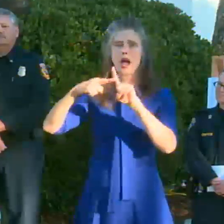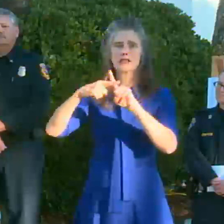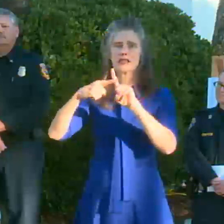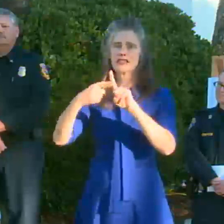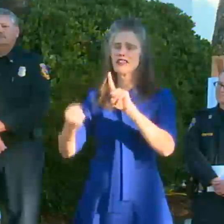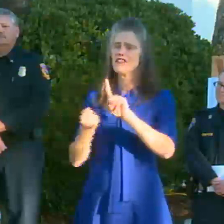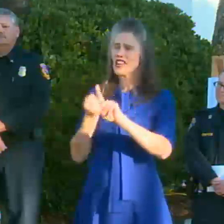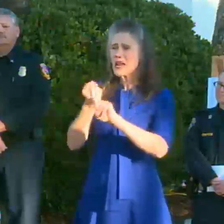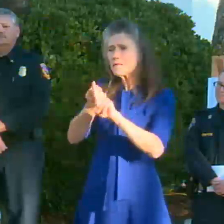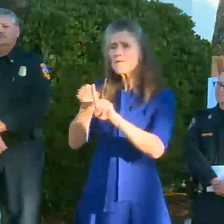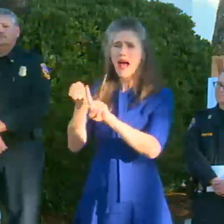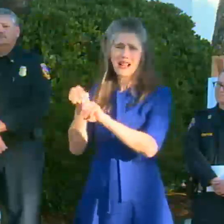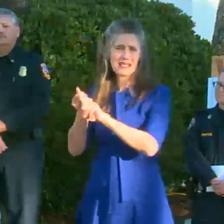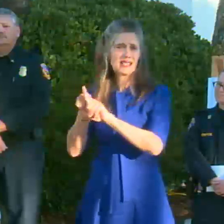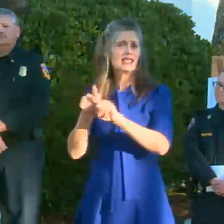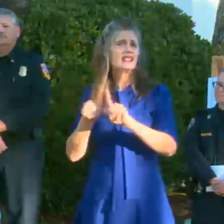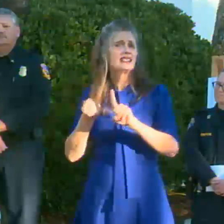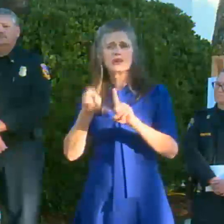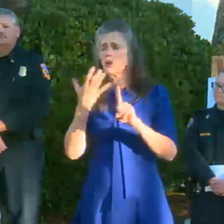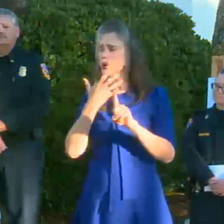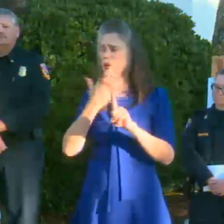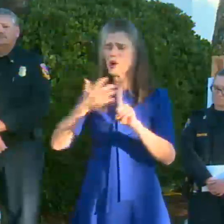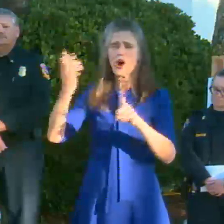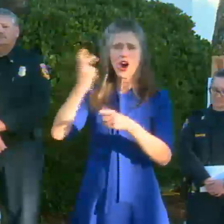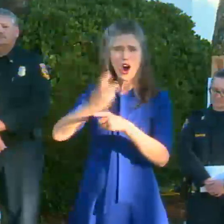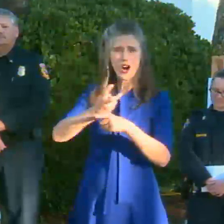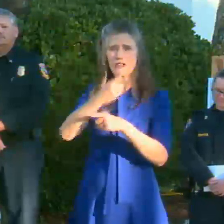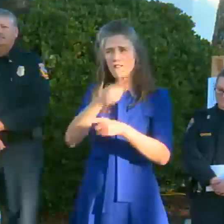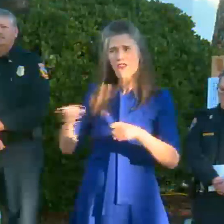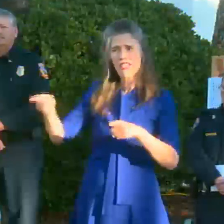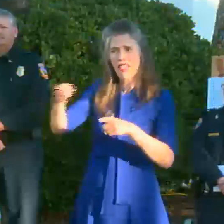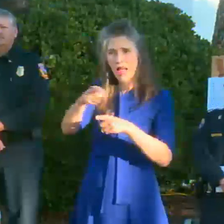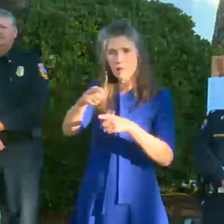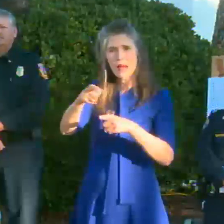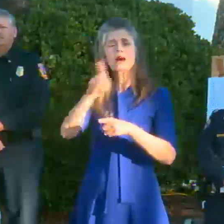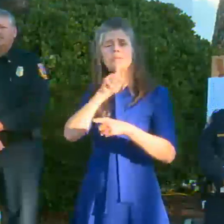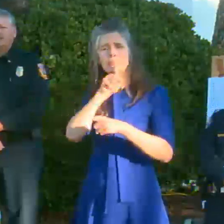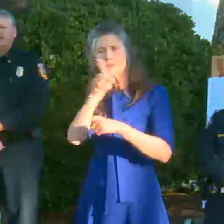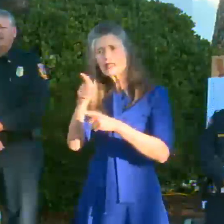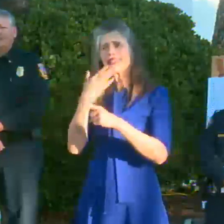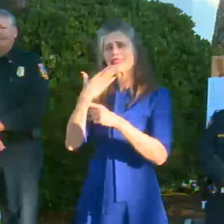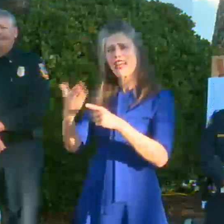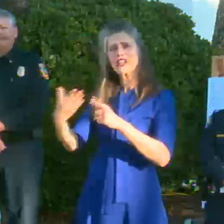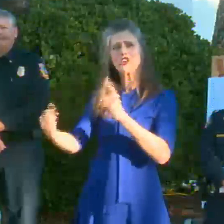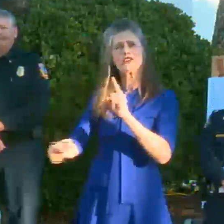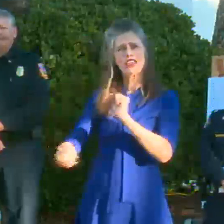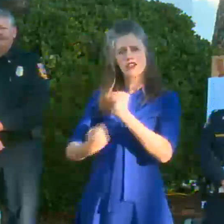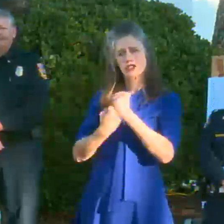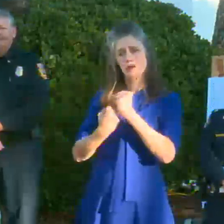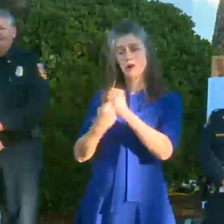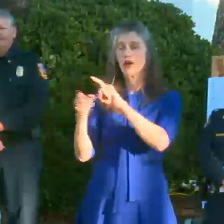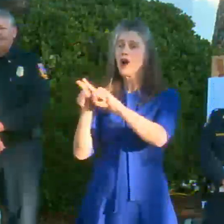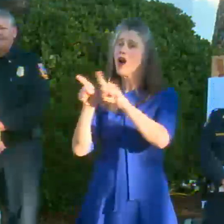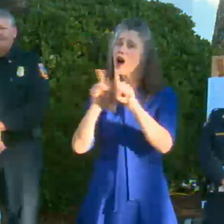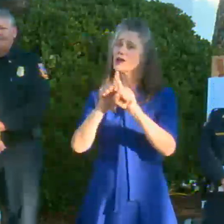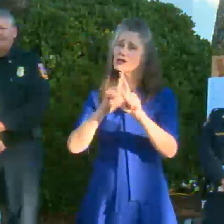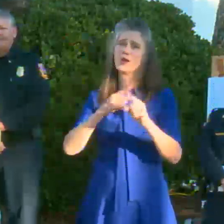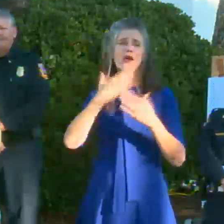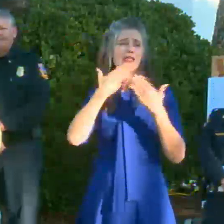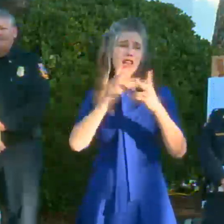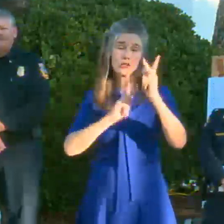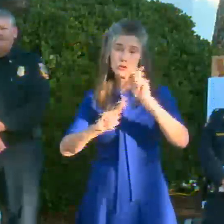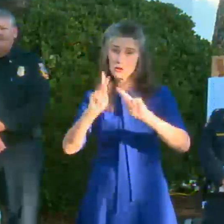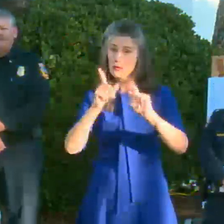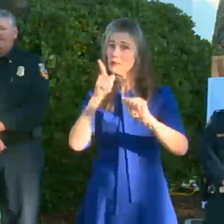to particularly thank the people in Montecito who have been affected by the expansion of the mandatory evacuation